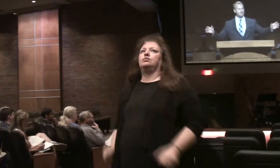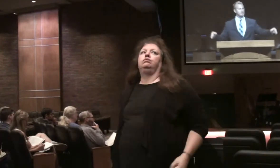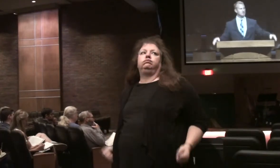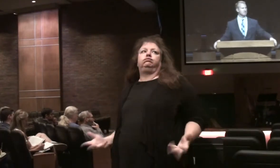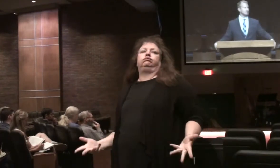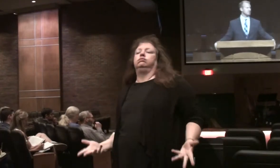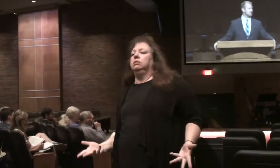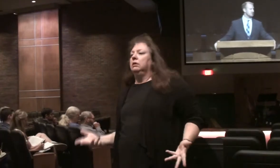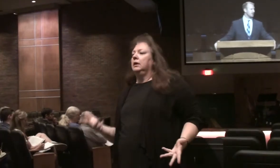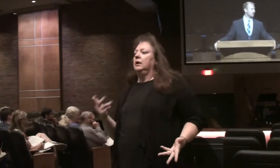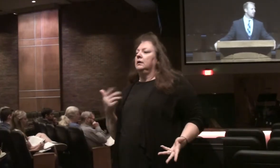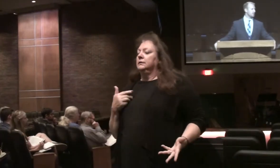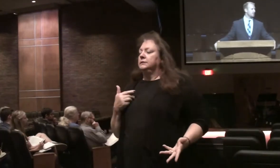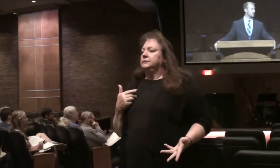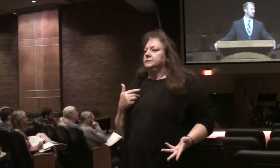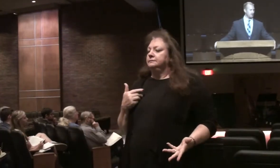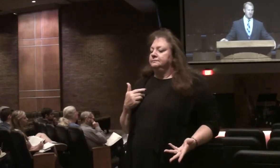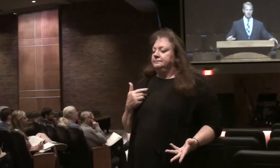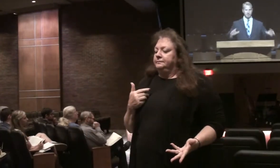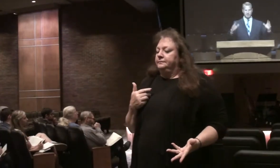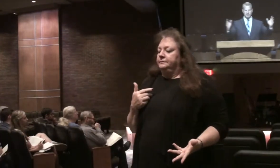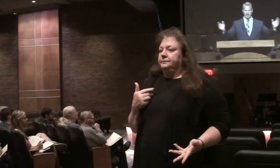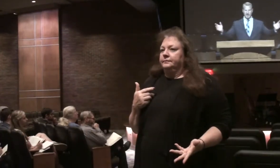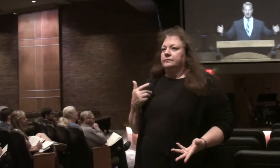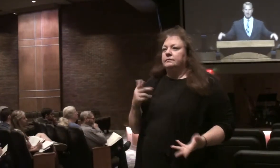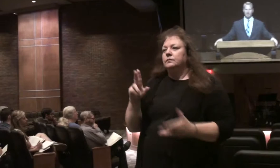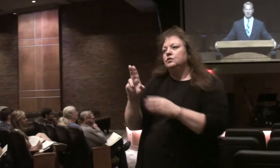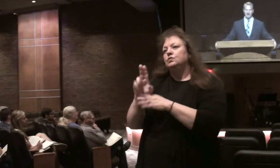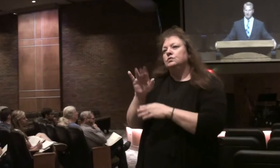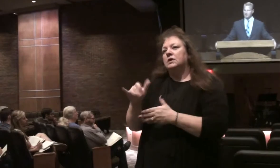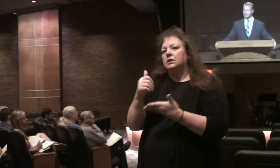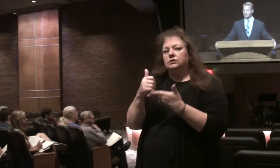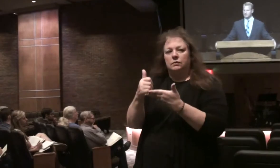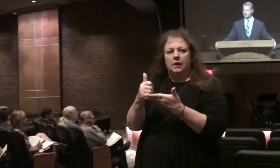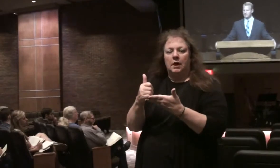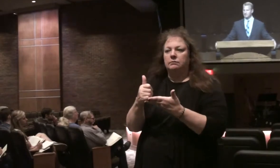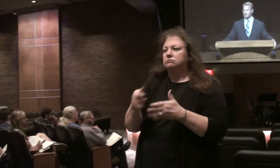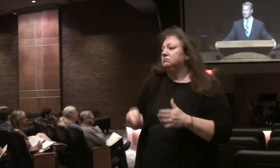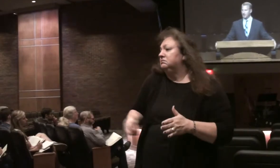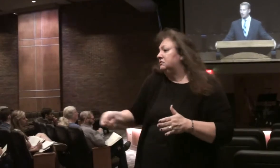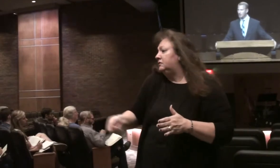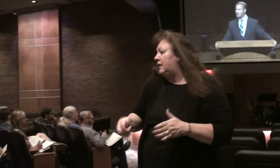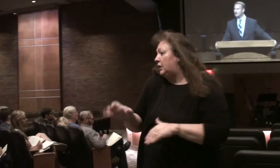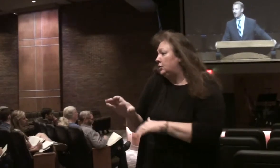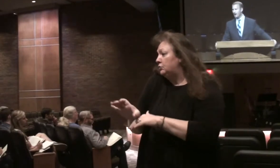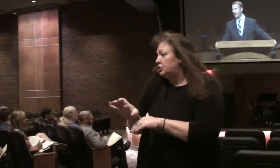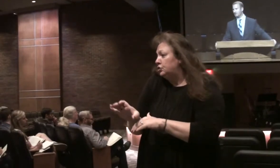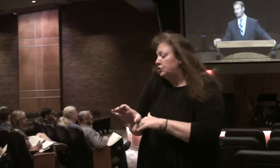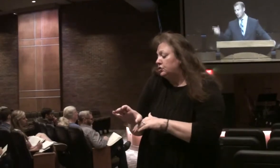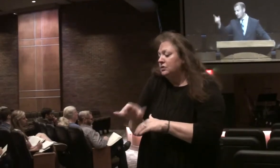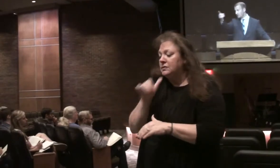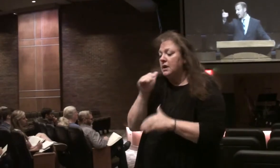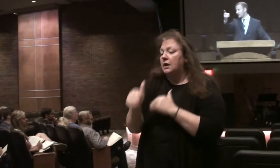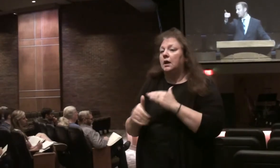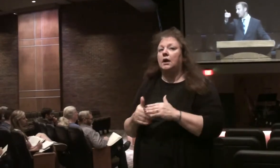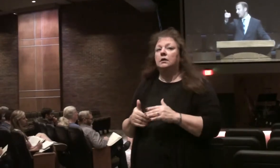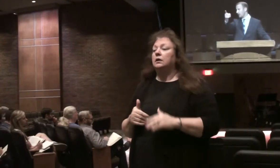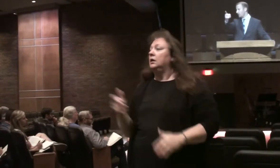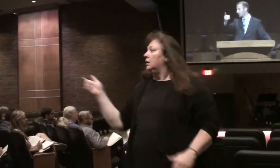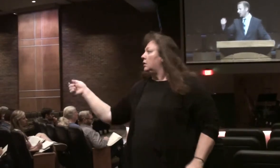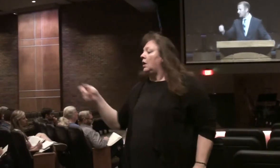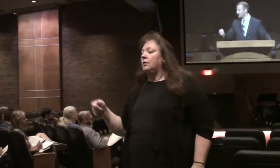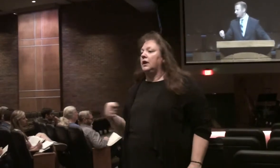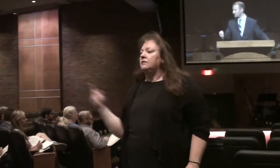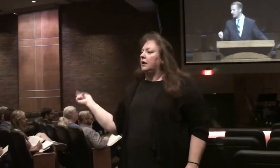you have the gift of service, for example, I mean, you use that to help vacuum the church. It wouldn't be kind for you to go get a vacuum right